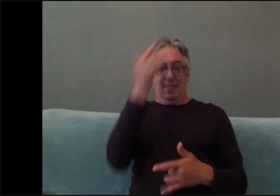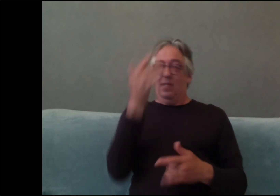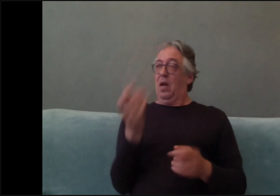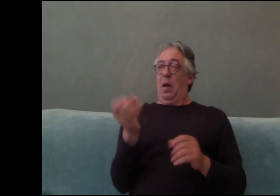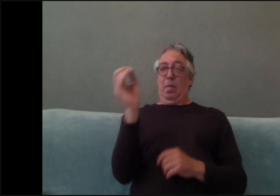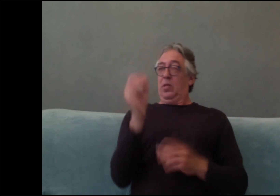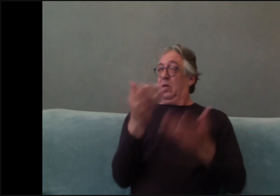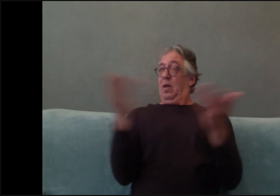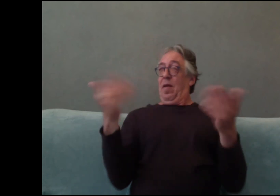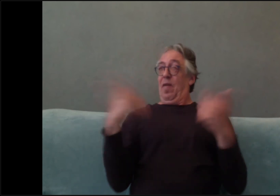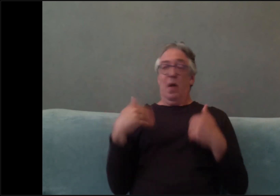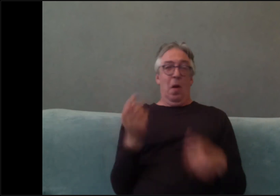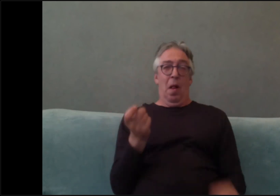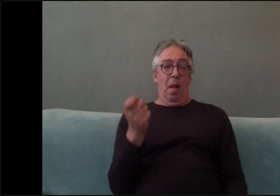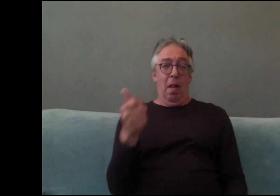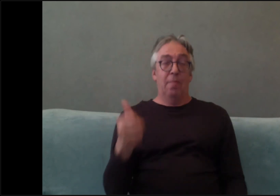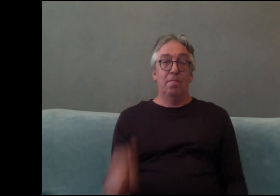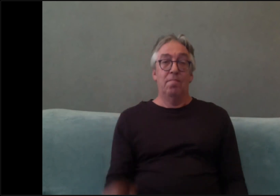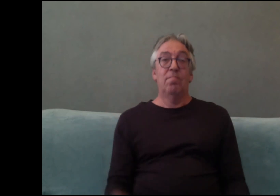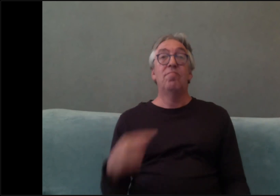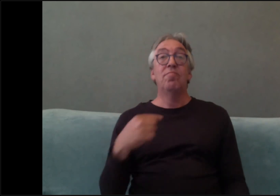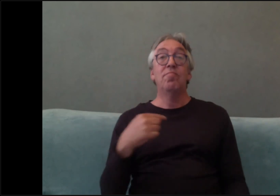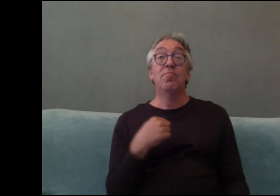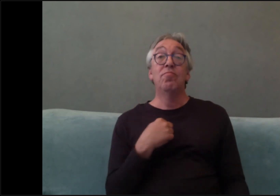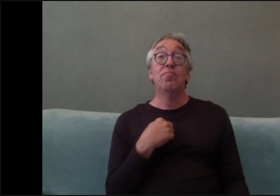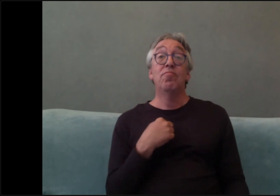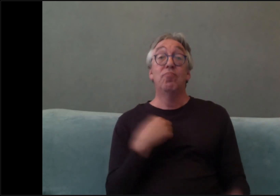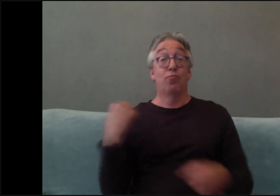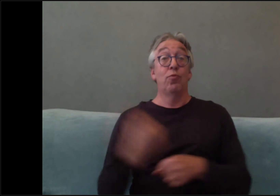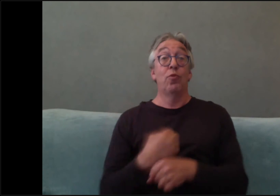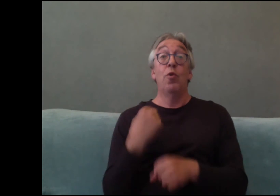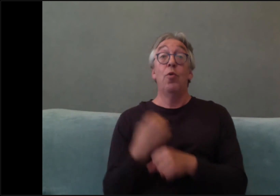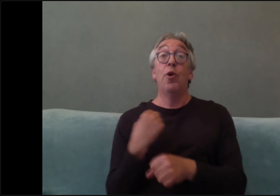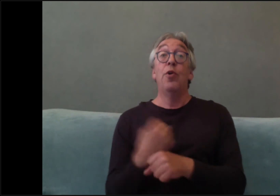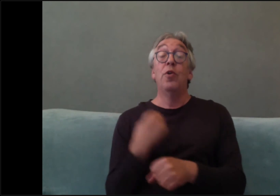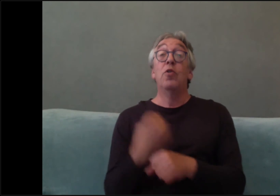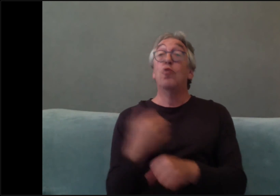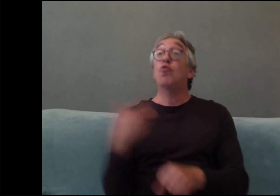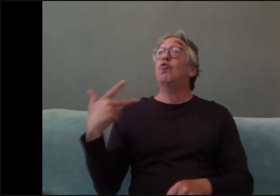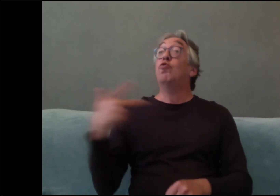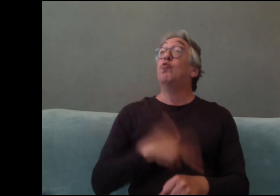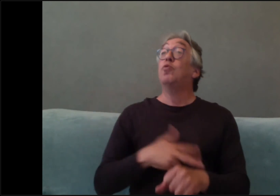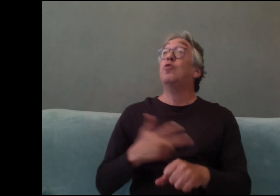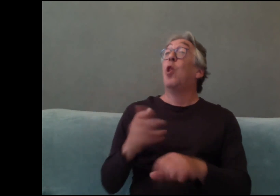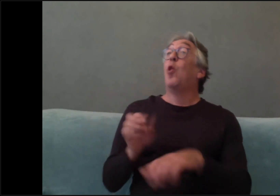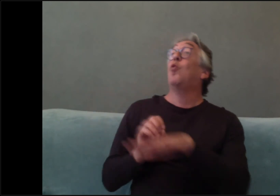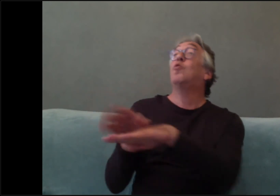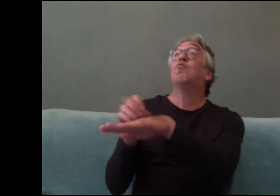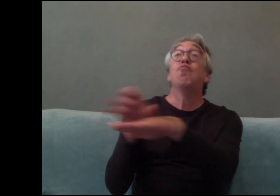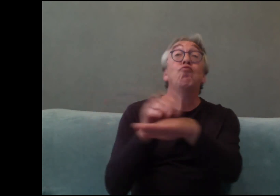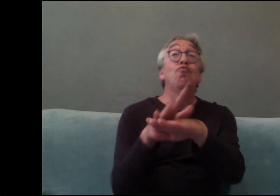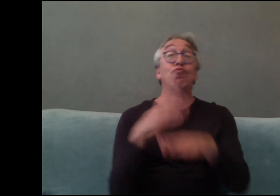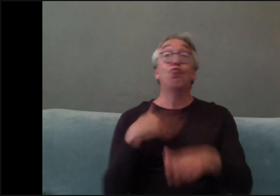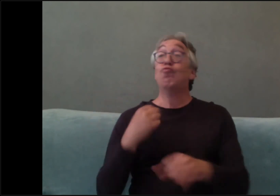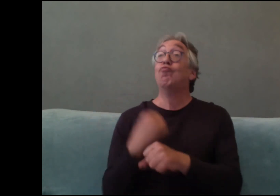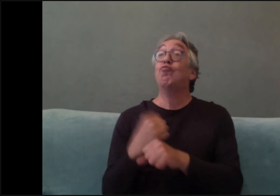30 years old, and then I retired because of my disability, which worsened. With my time as a pensioner,